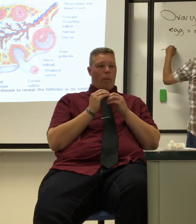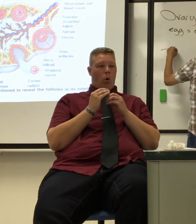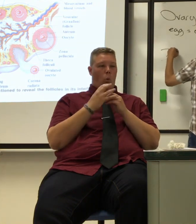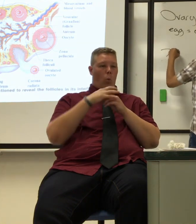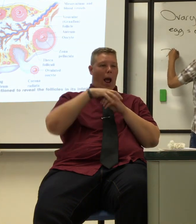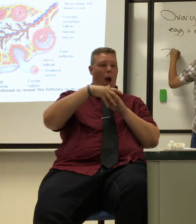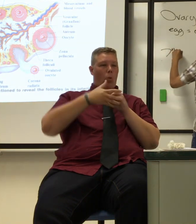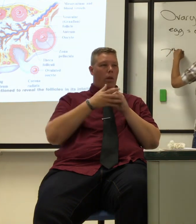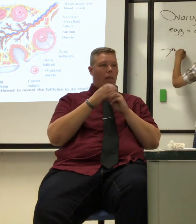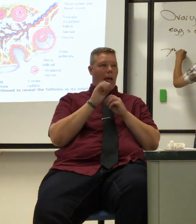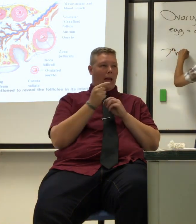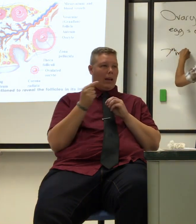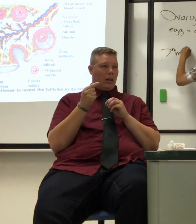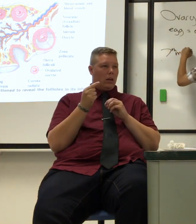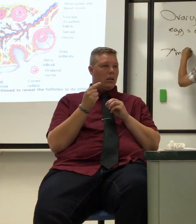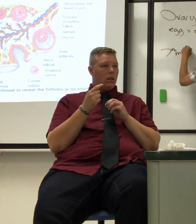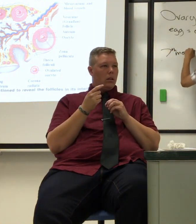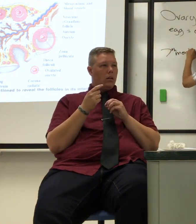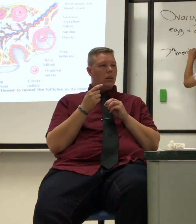So around the 7th month,